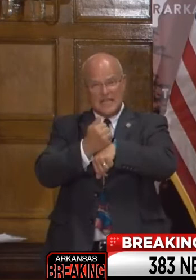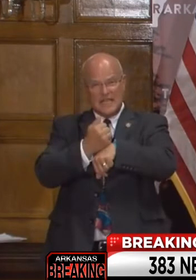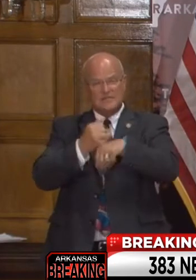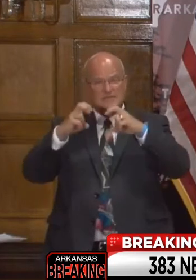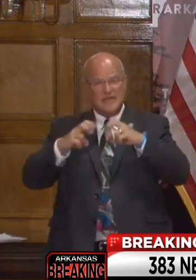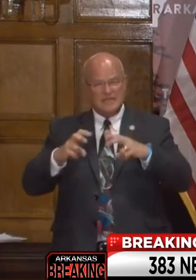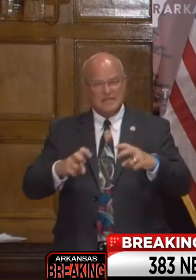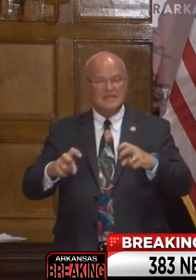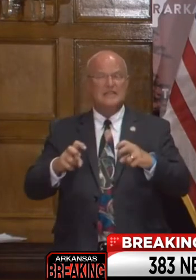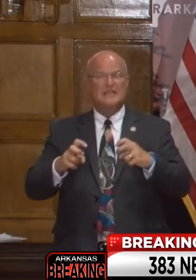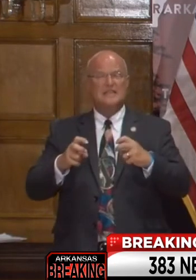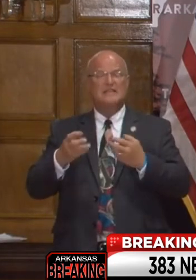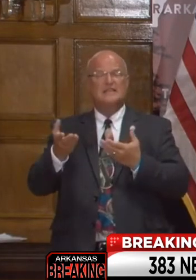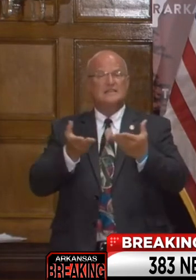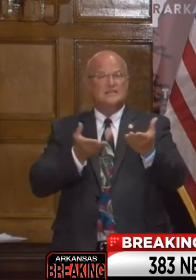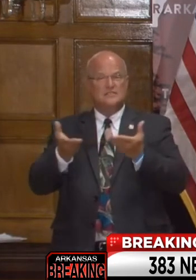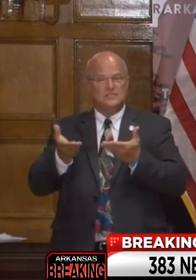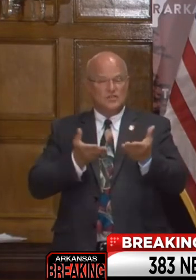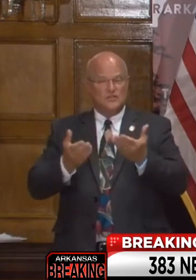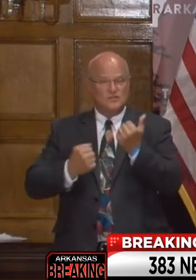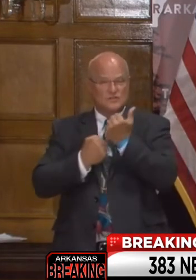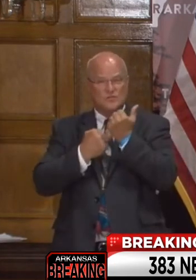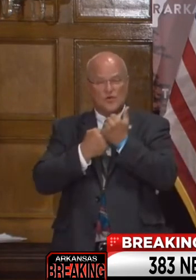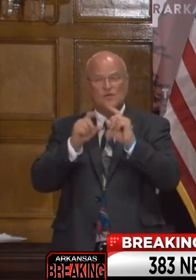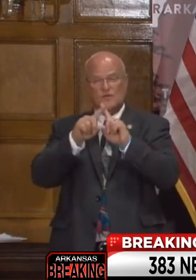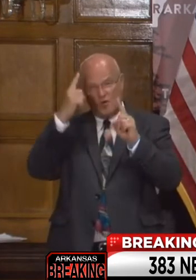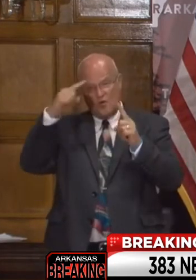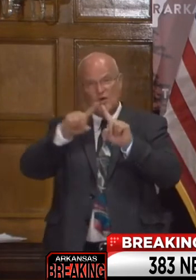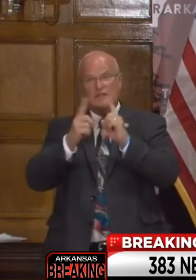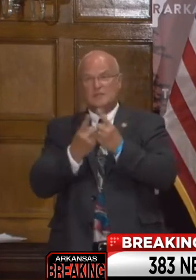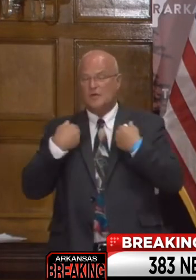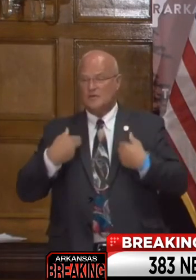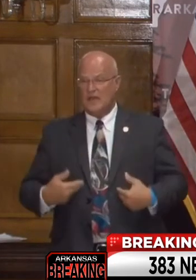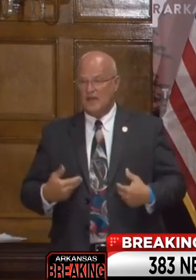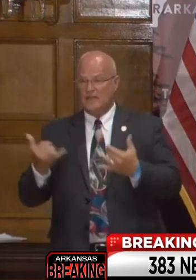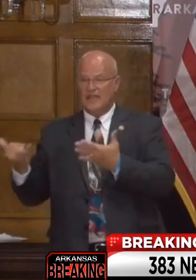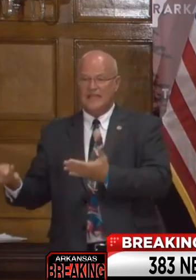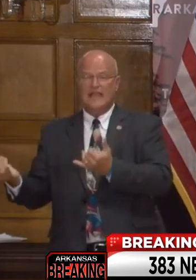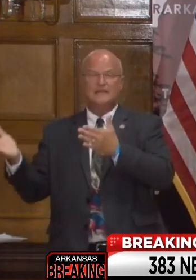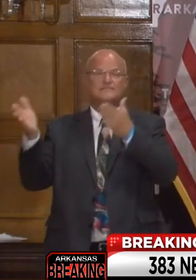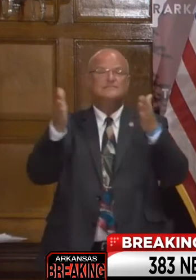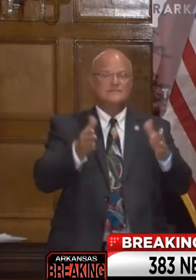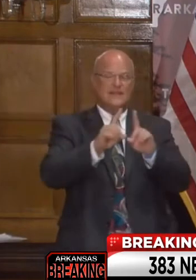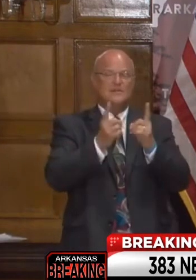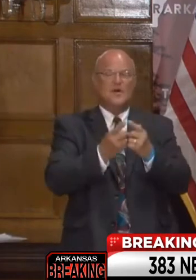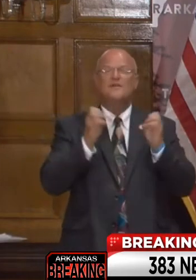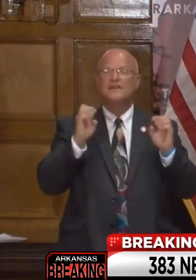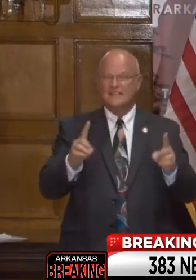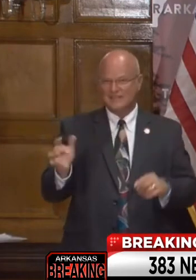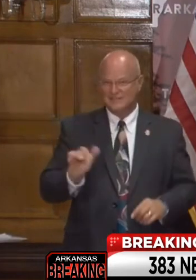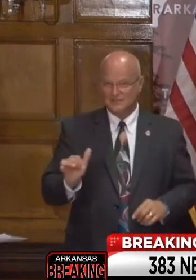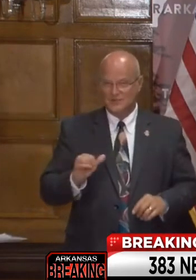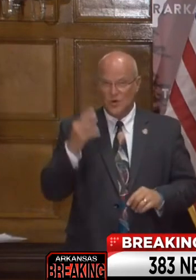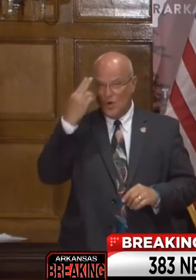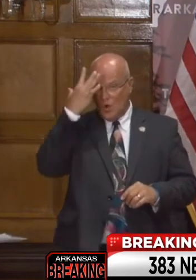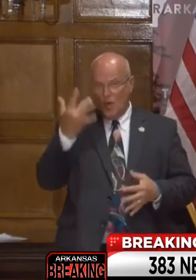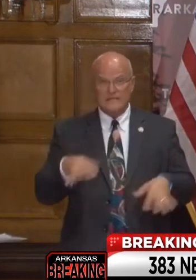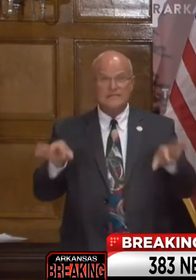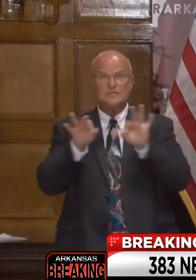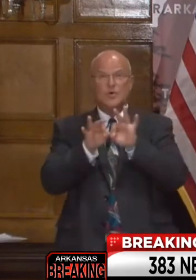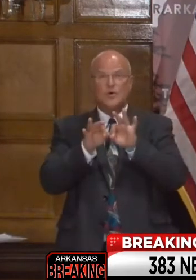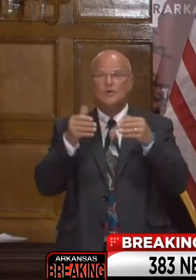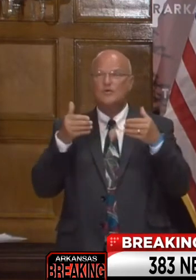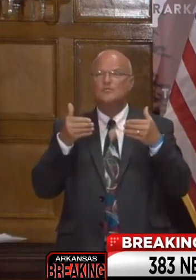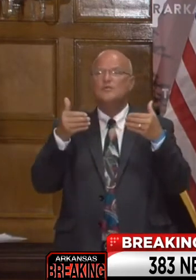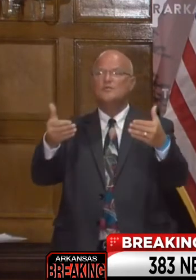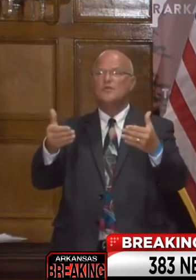surge capacity support for the Department of Health and now for the Department of Education. And the reason this is important as we move